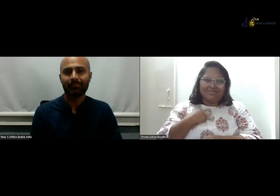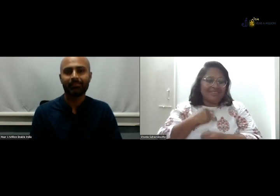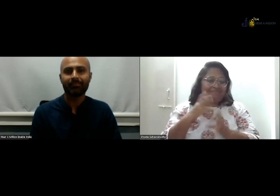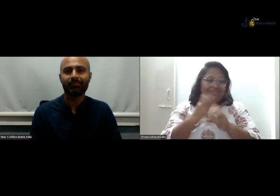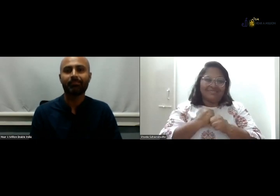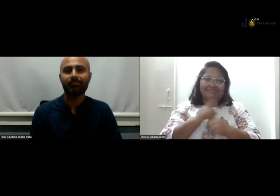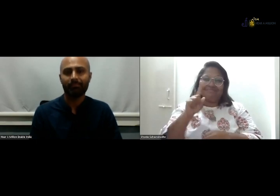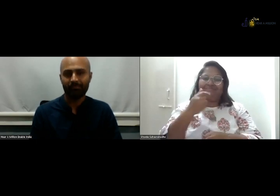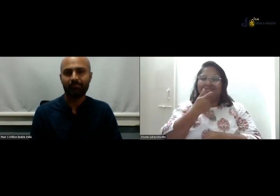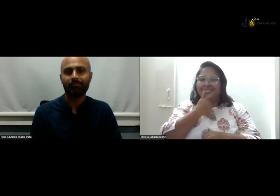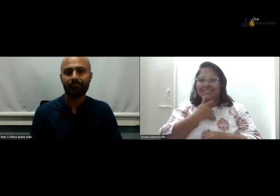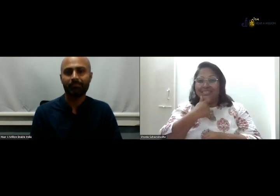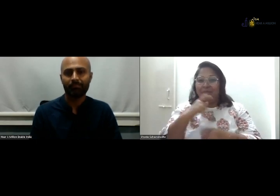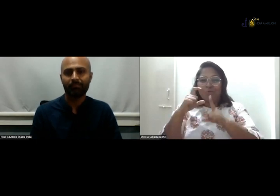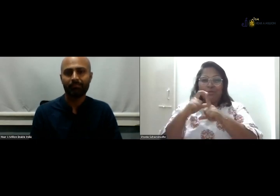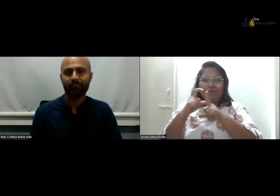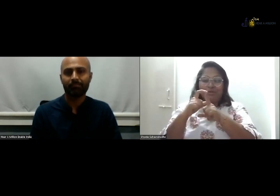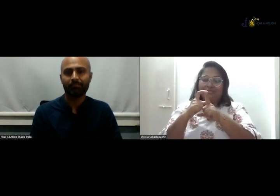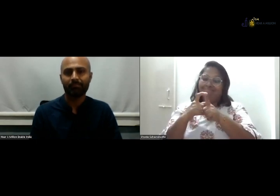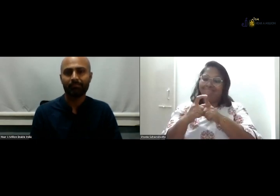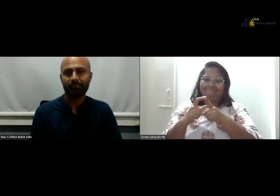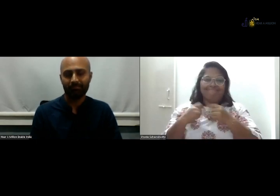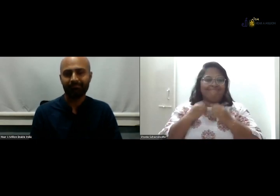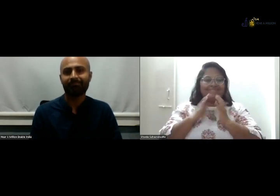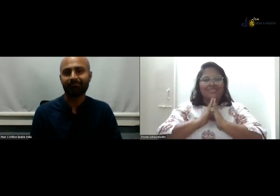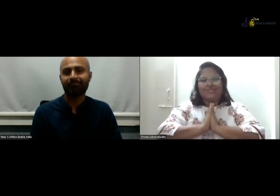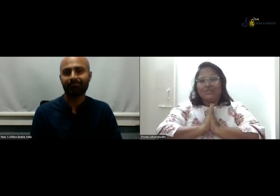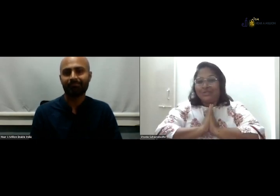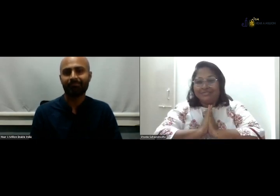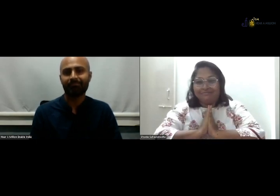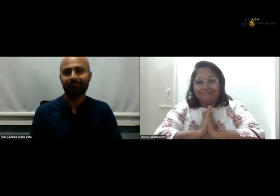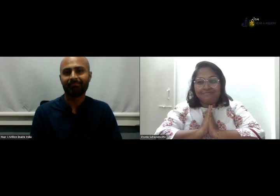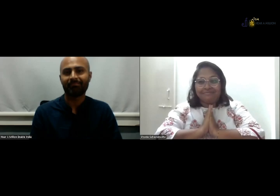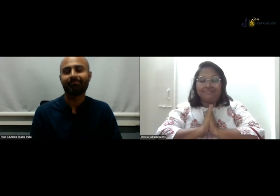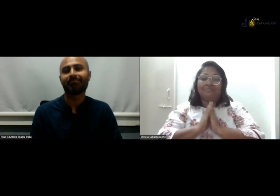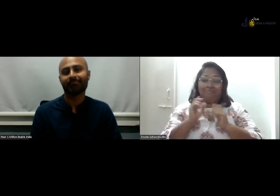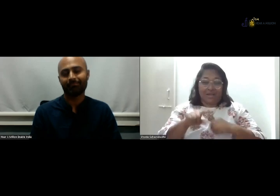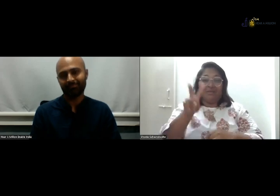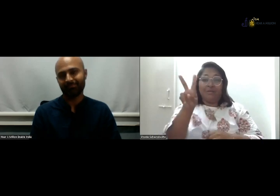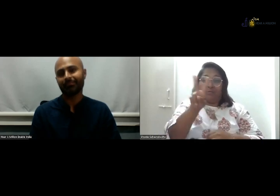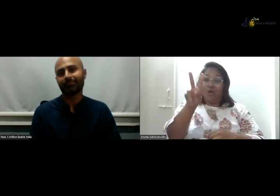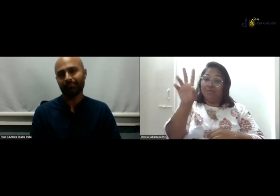time. I really miss her a lot.